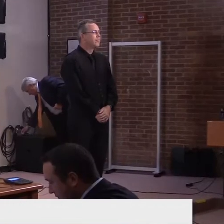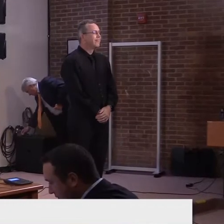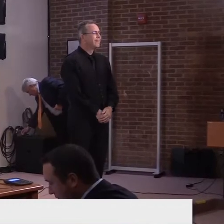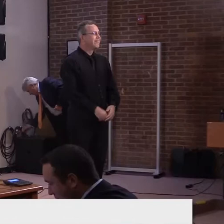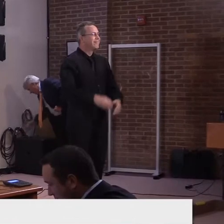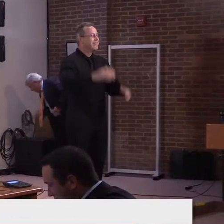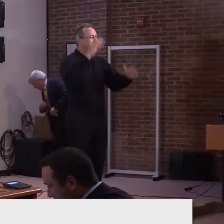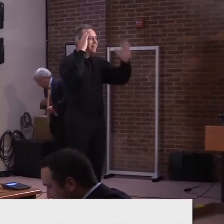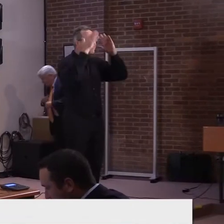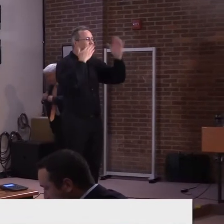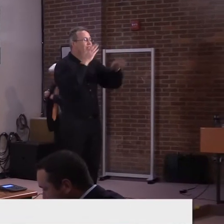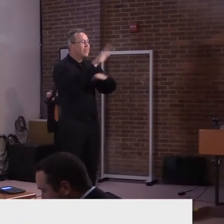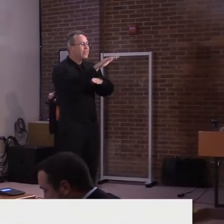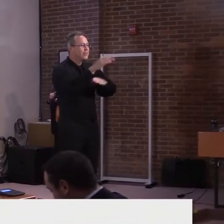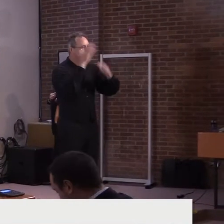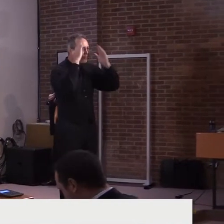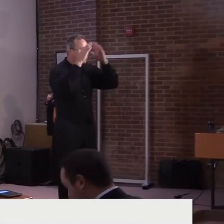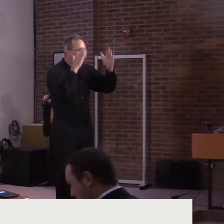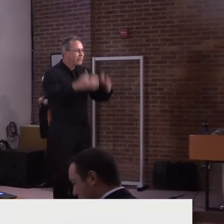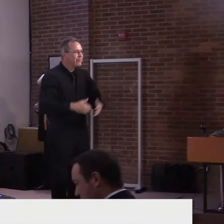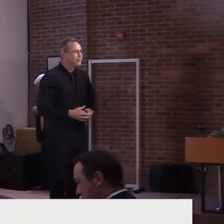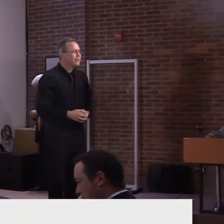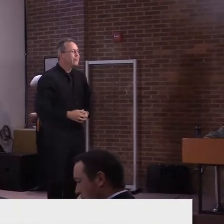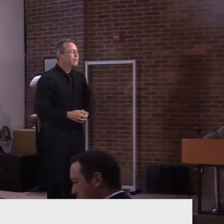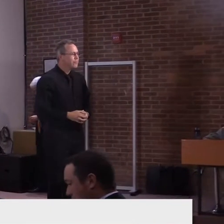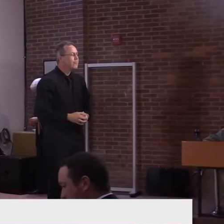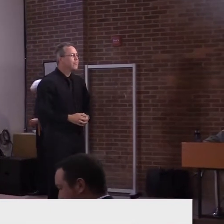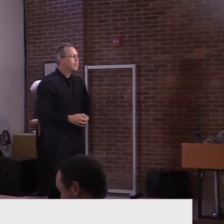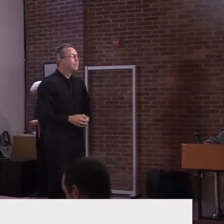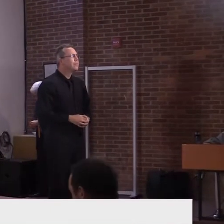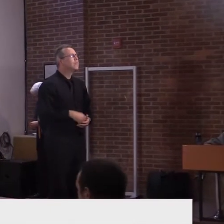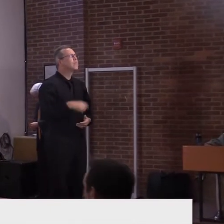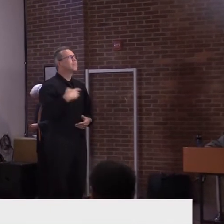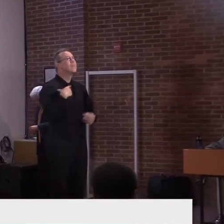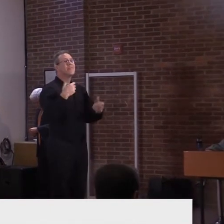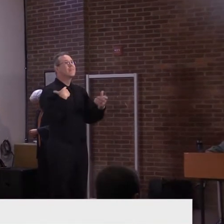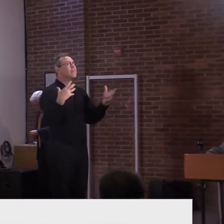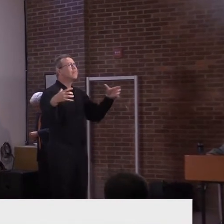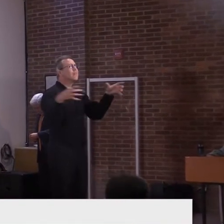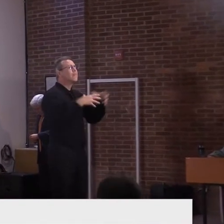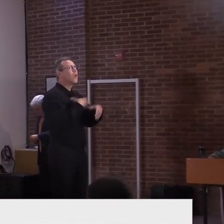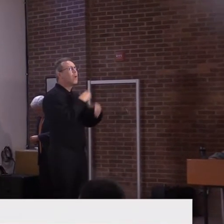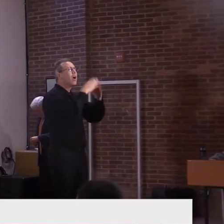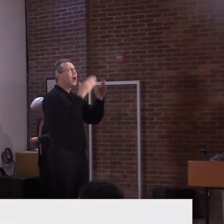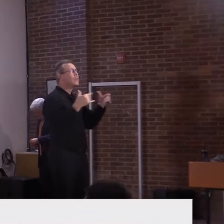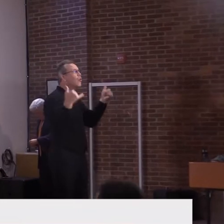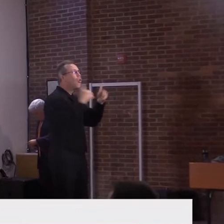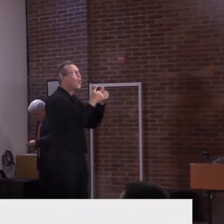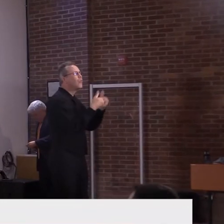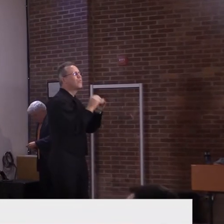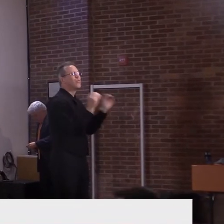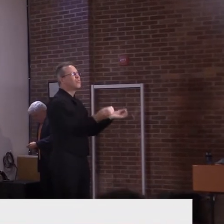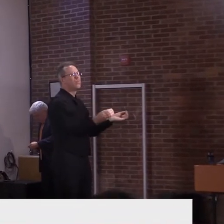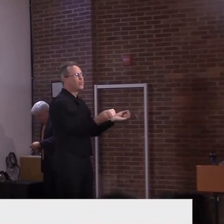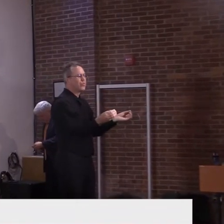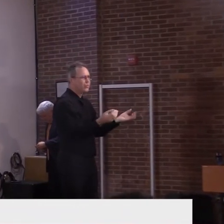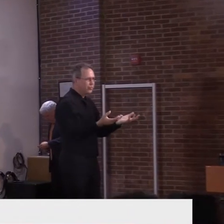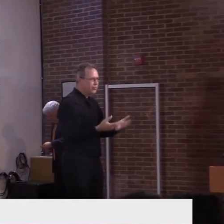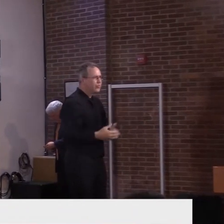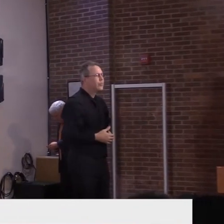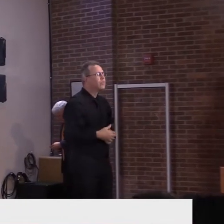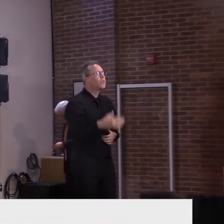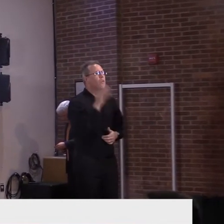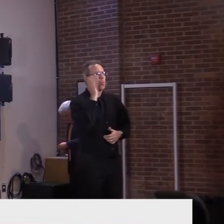Good afternoon, everyone. There was no White House COVID-19 call today, but there will be one next week. And as